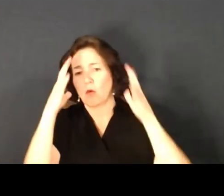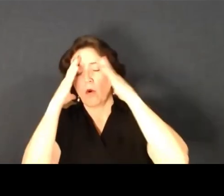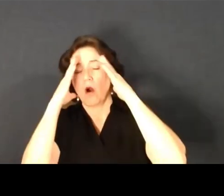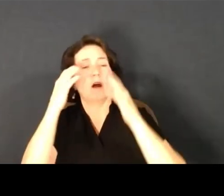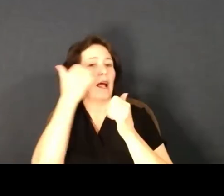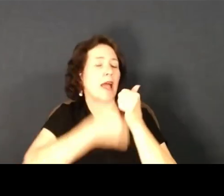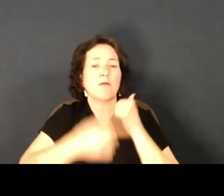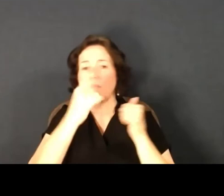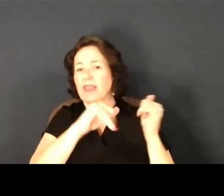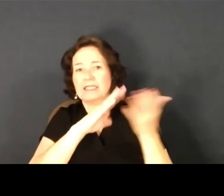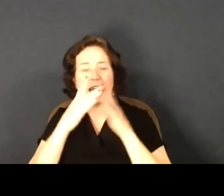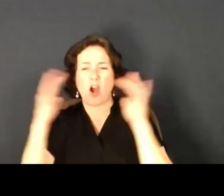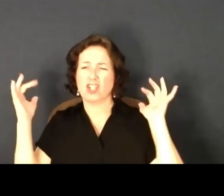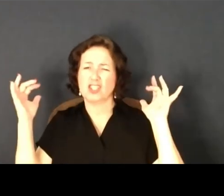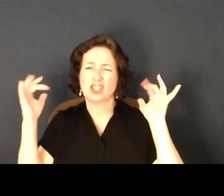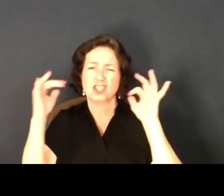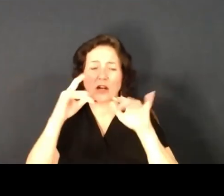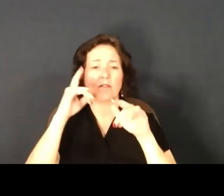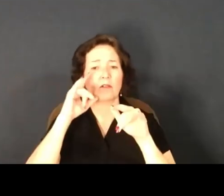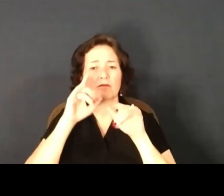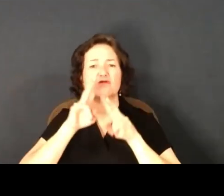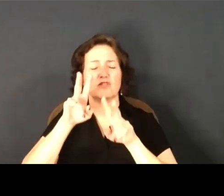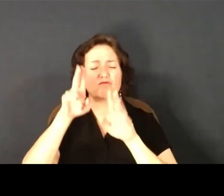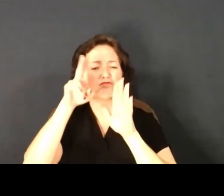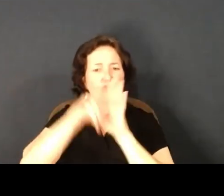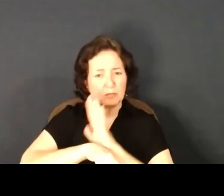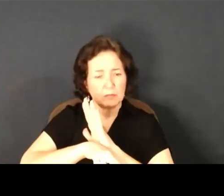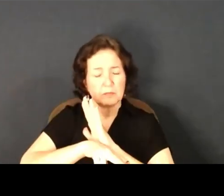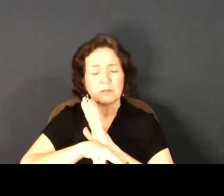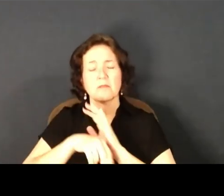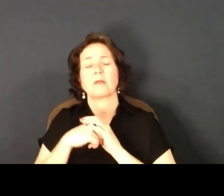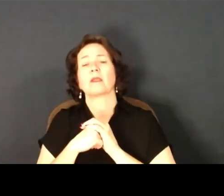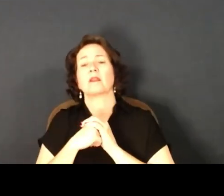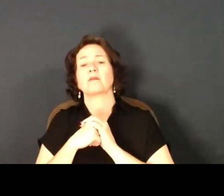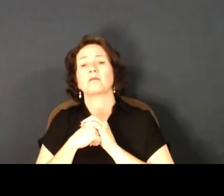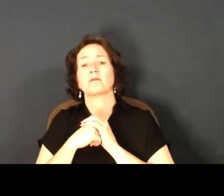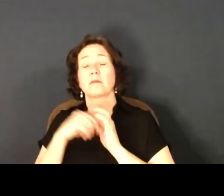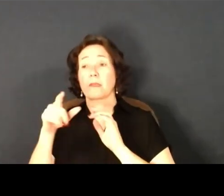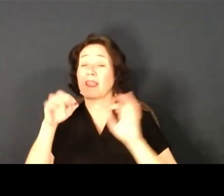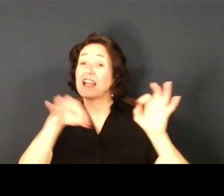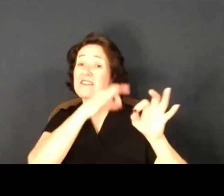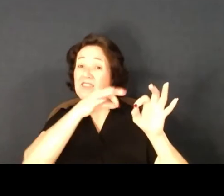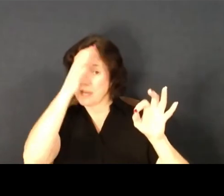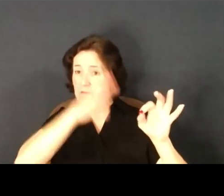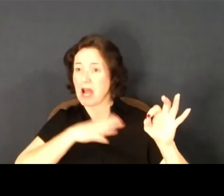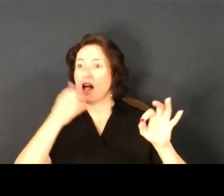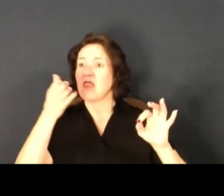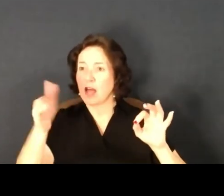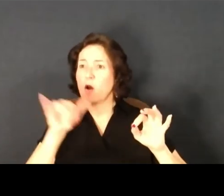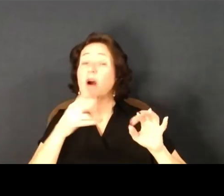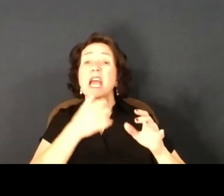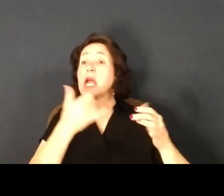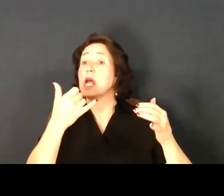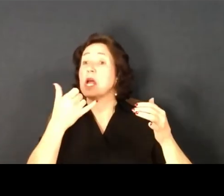everybody in the town came out to the cemetery. And even the fiddler man was there, and he